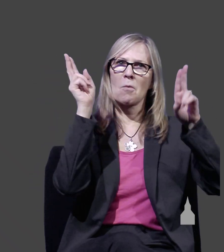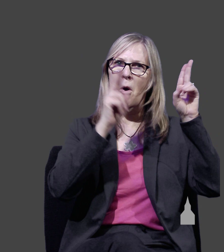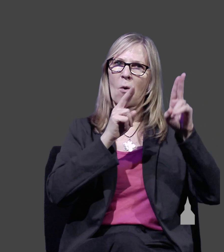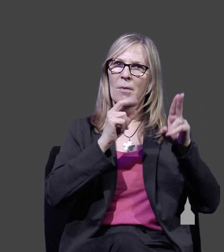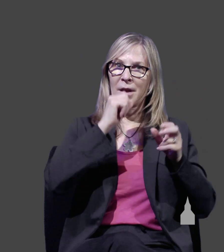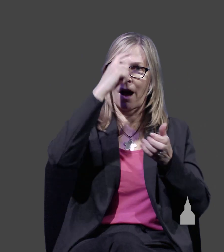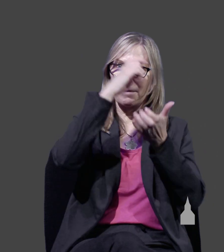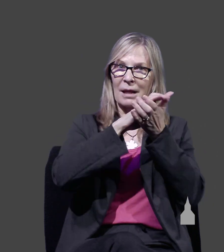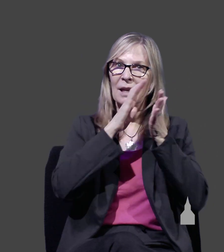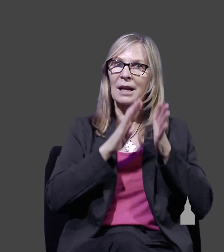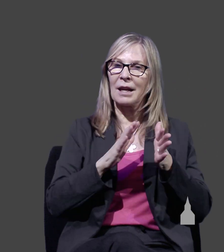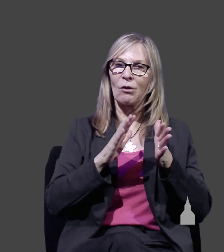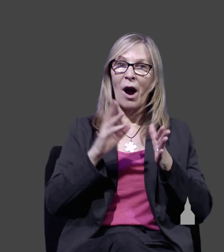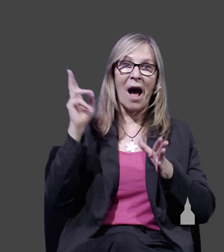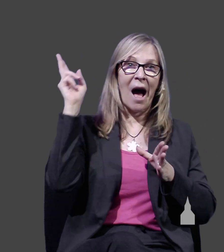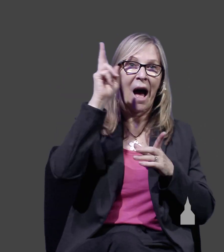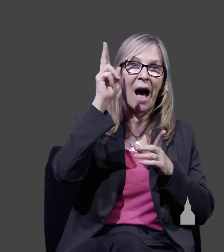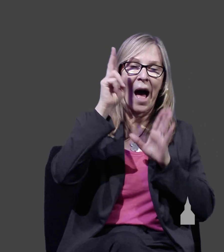encourage you, put down those weapons.